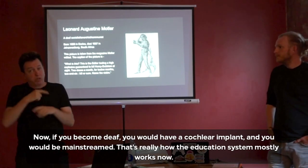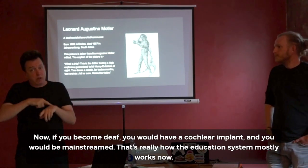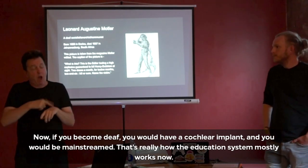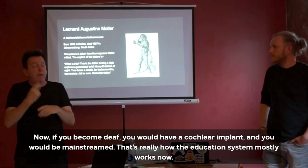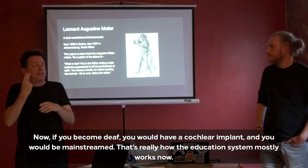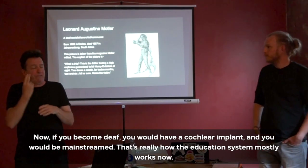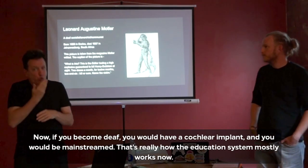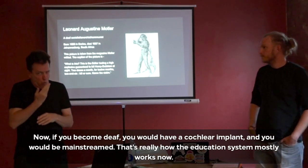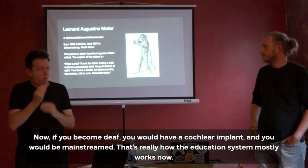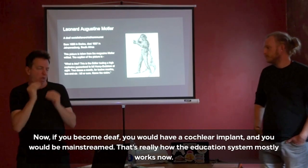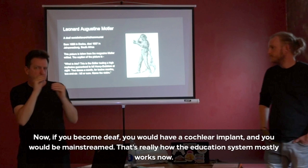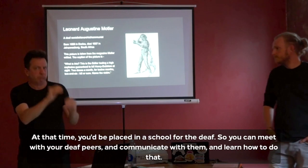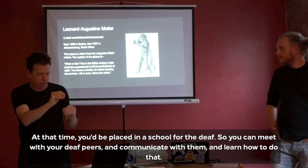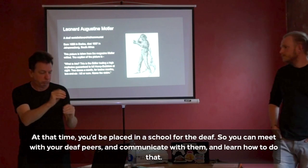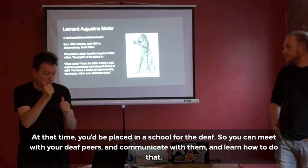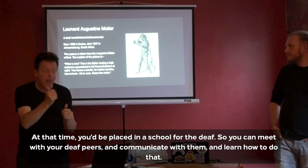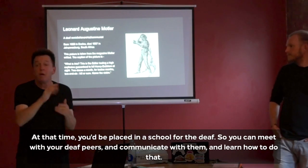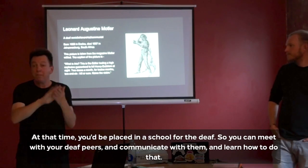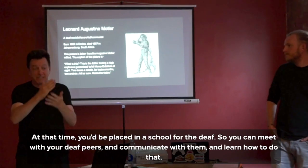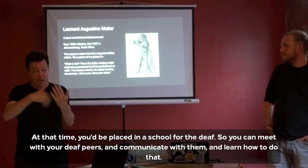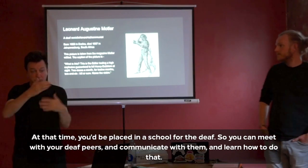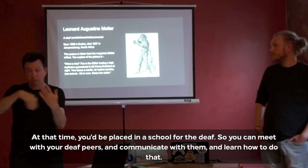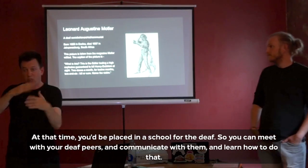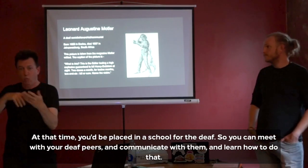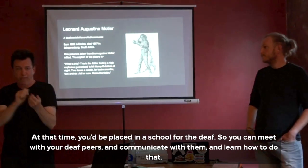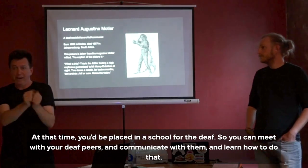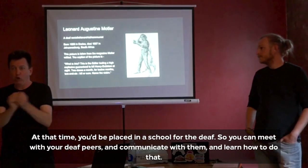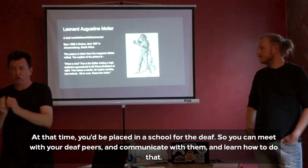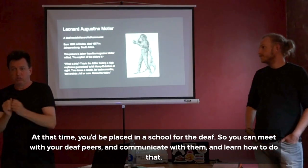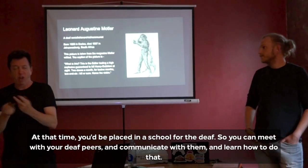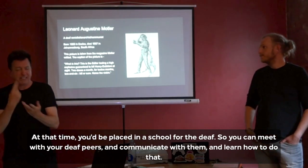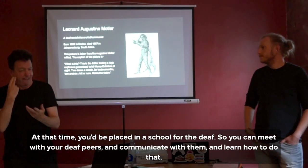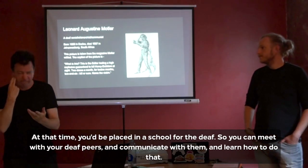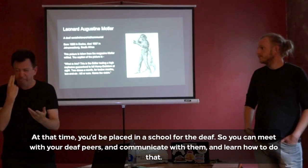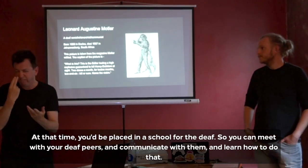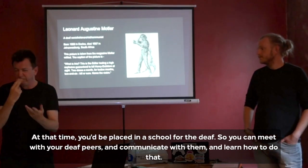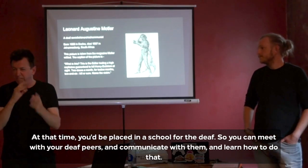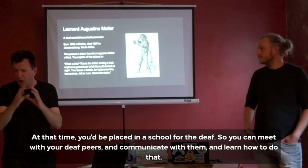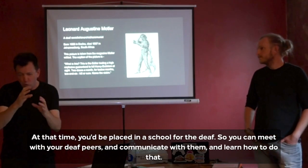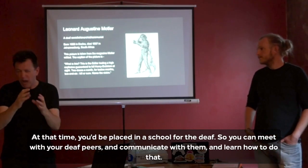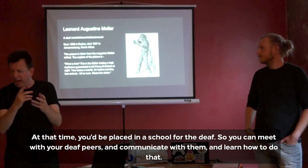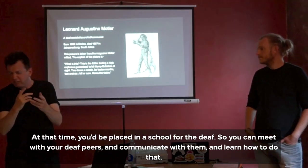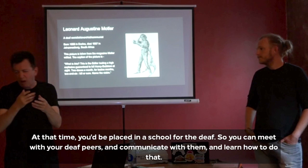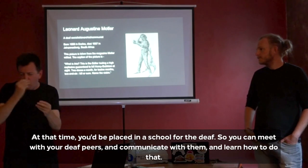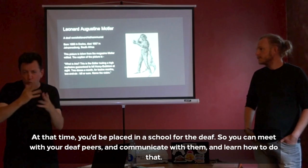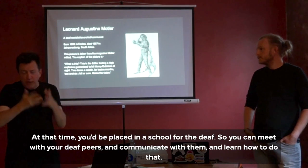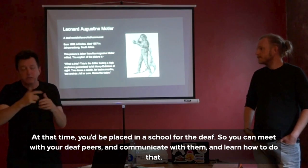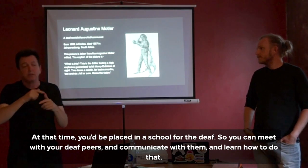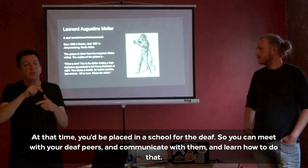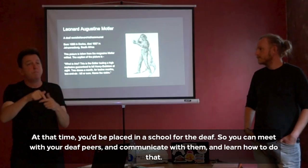how the education system mostly works now. At that time, you'd be placed in a deaf school. So you can mix with your deaf peers and communicate with them and